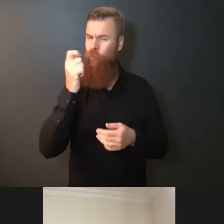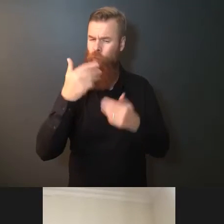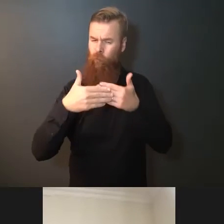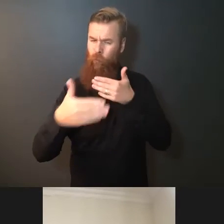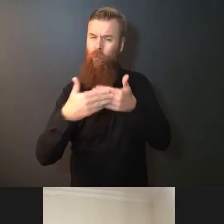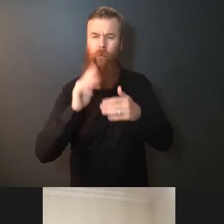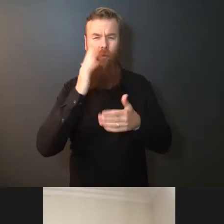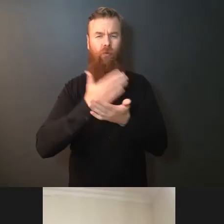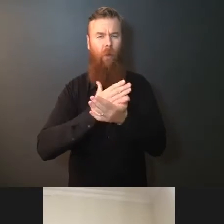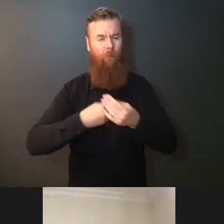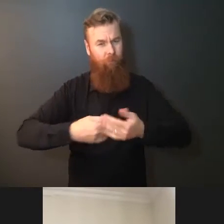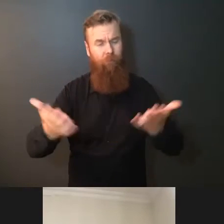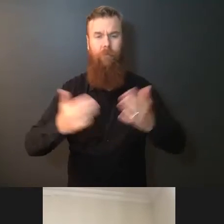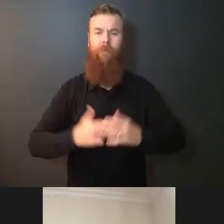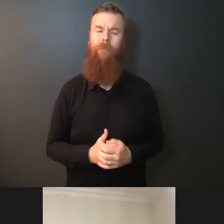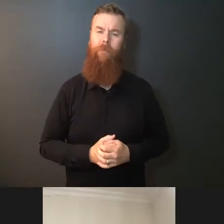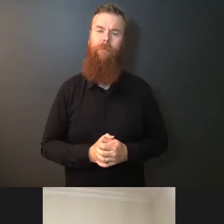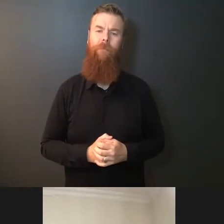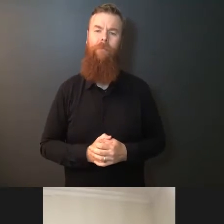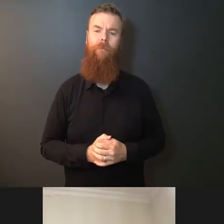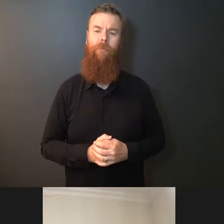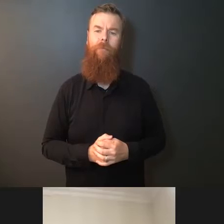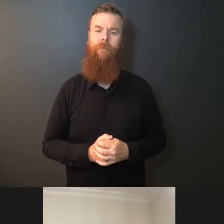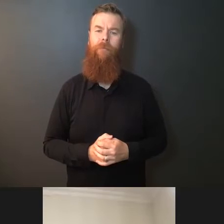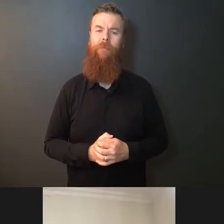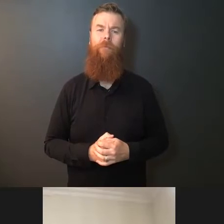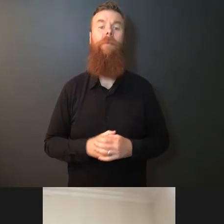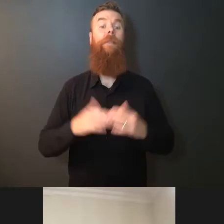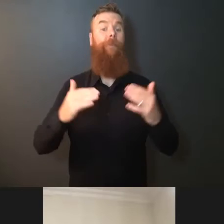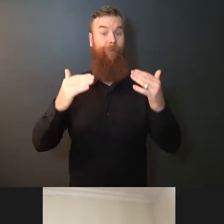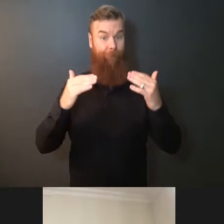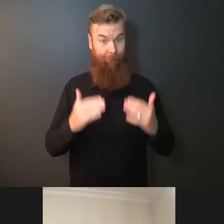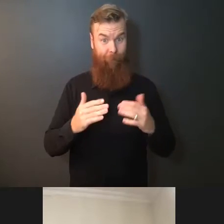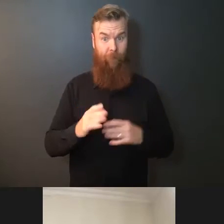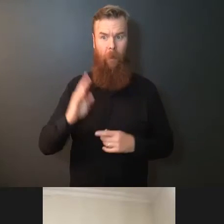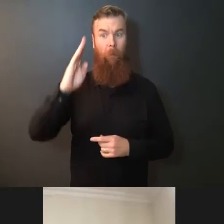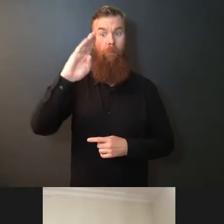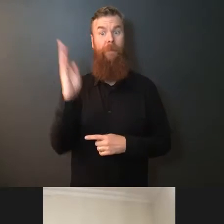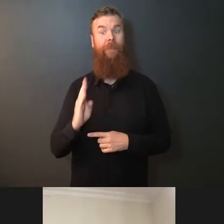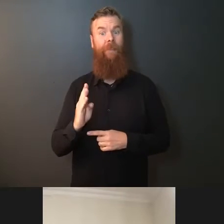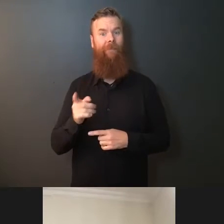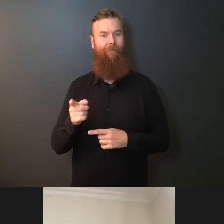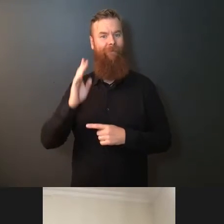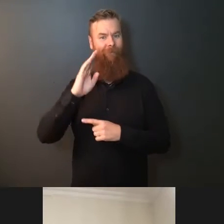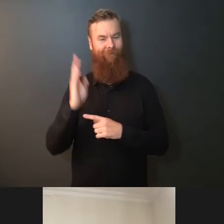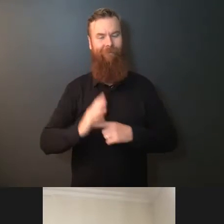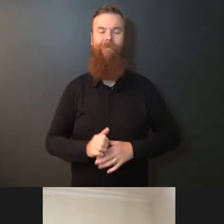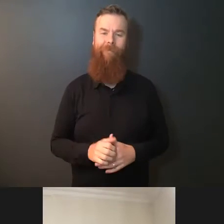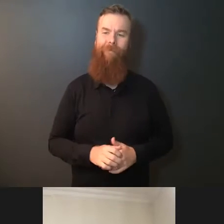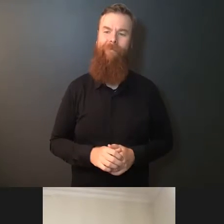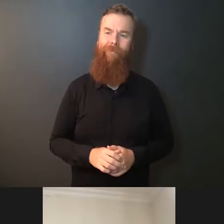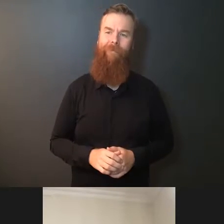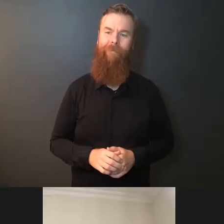So now we are going to Brazil, and I will introduce and pass the floor to the next